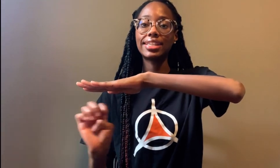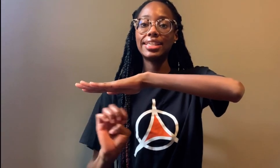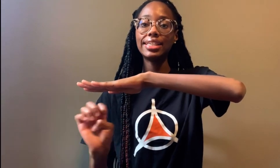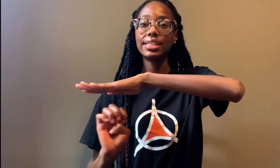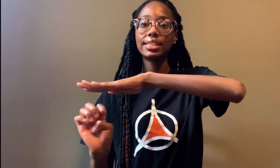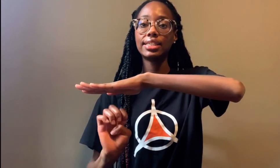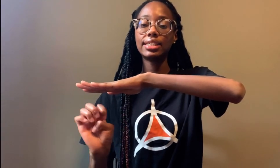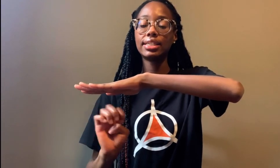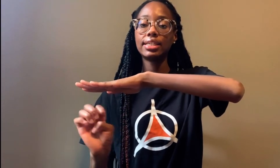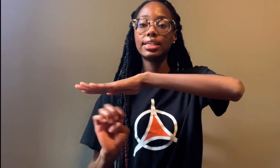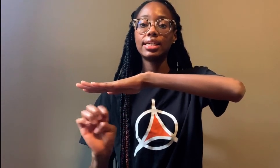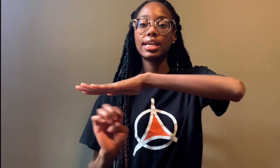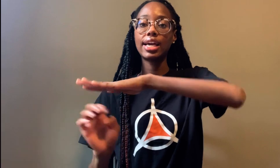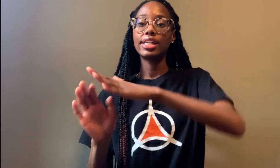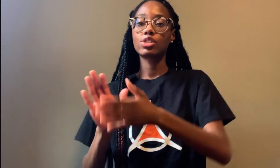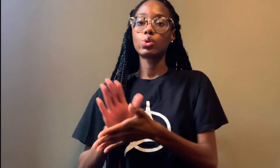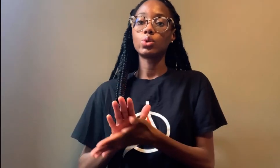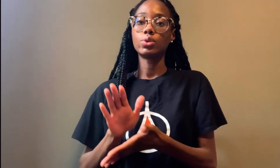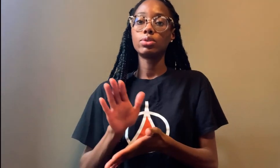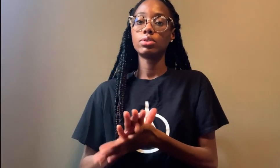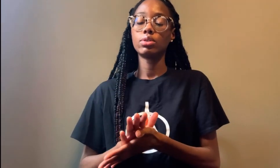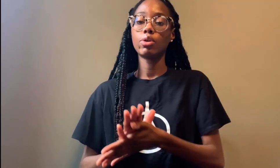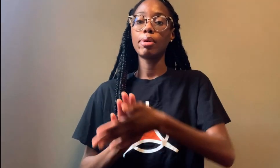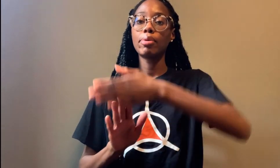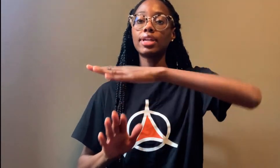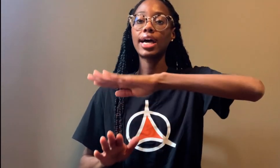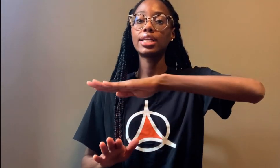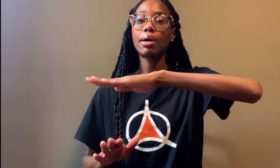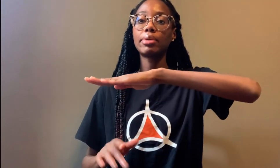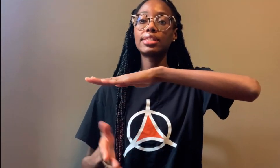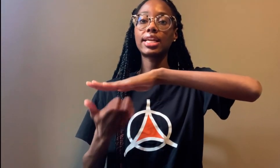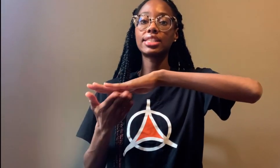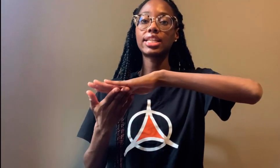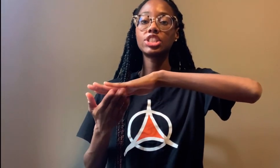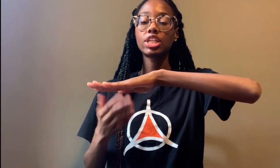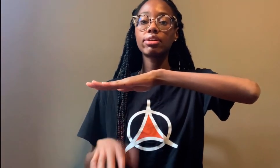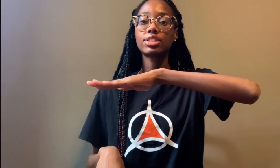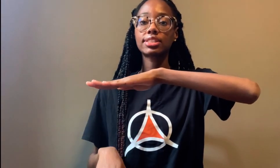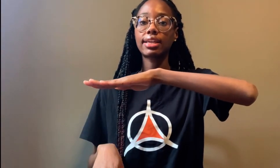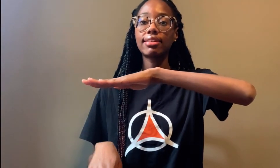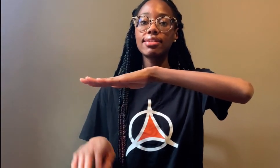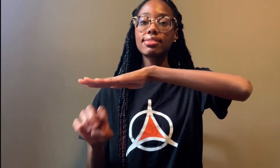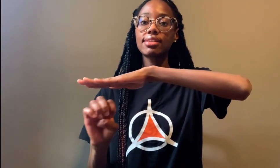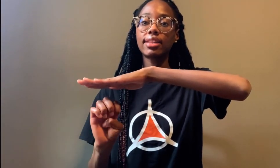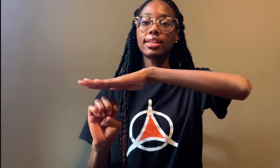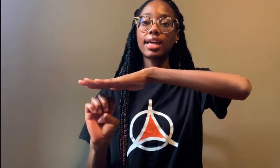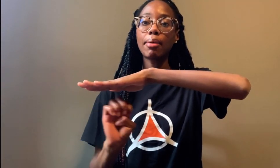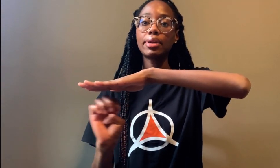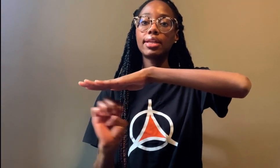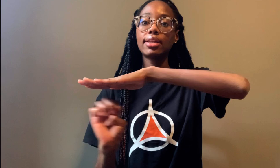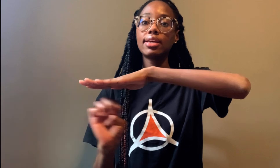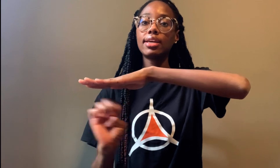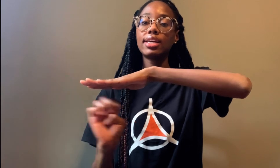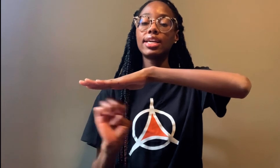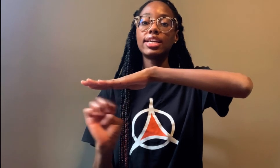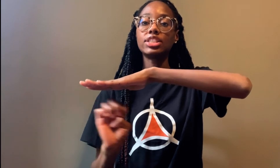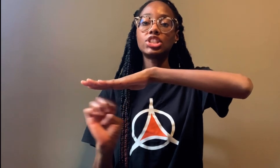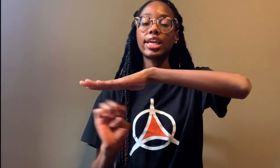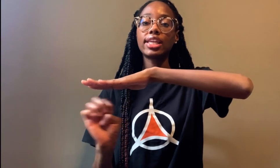E, and school. Remember, non-dominant stays stationary just like this, and the dominant is shaking the